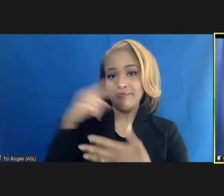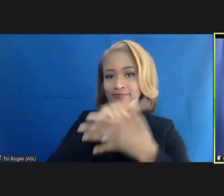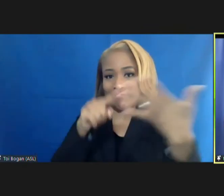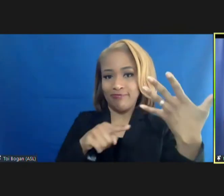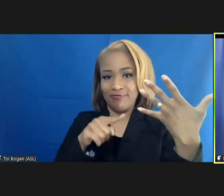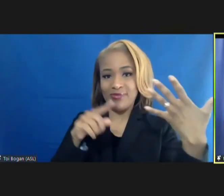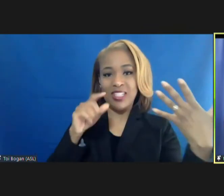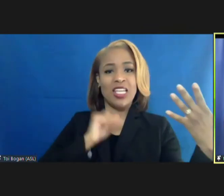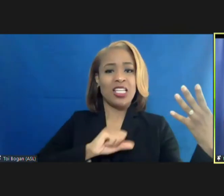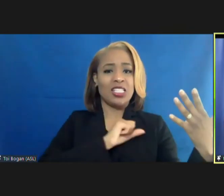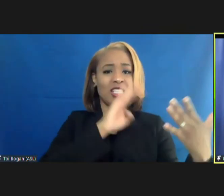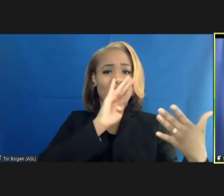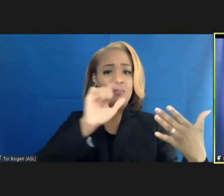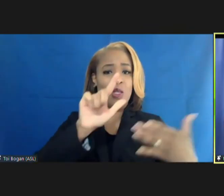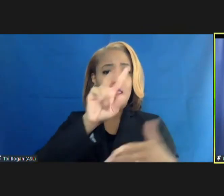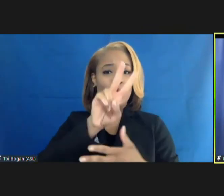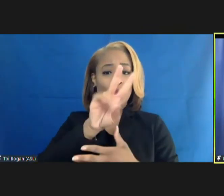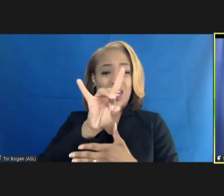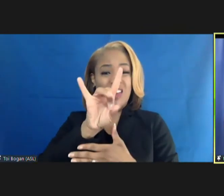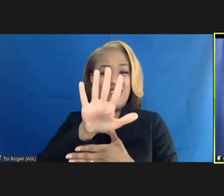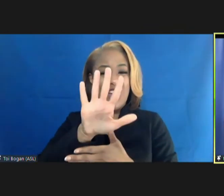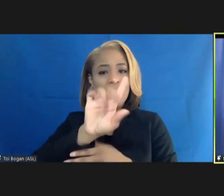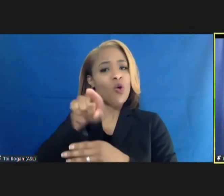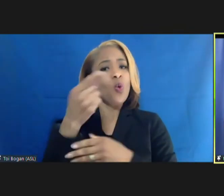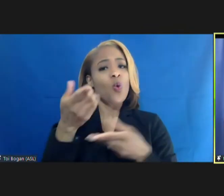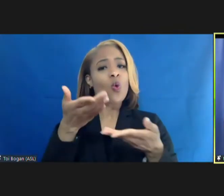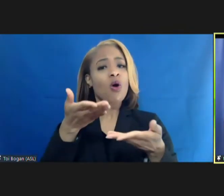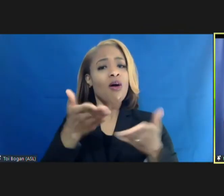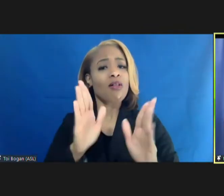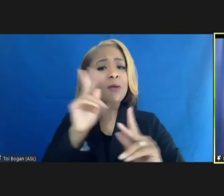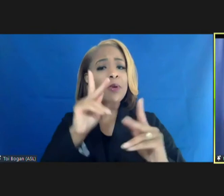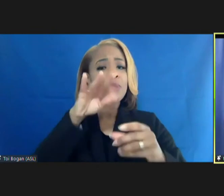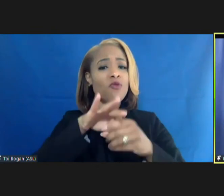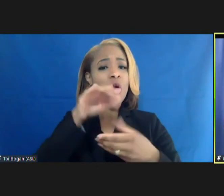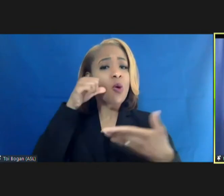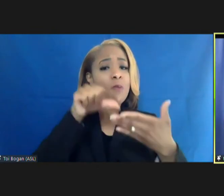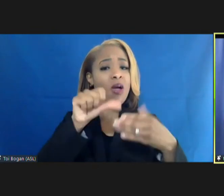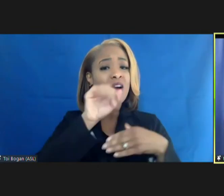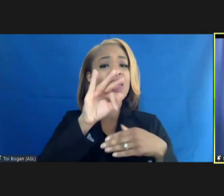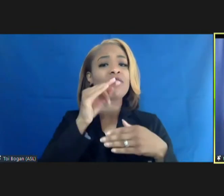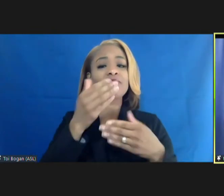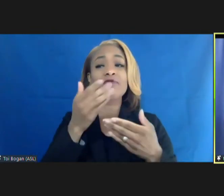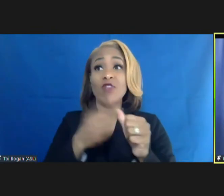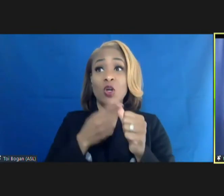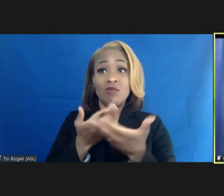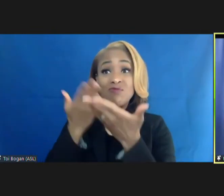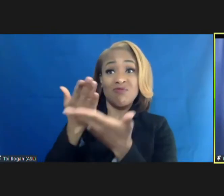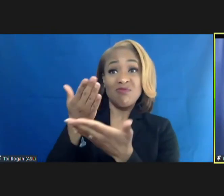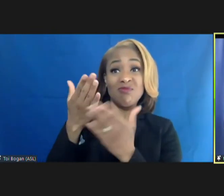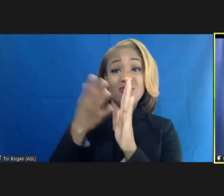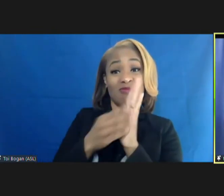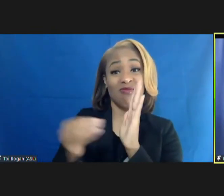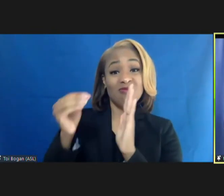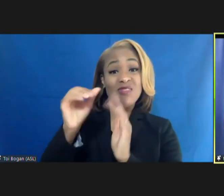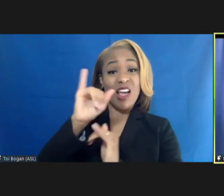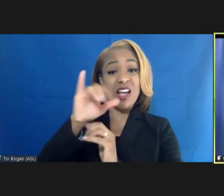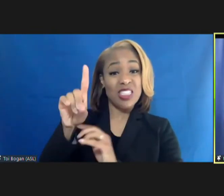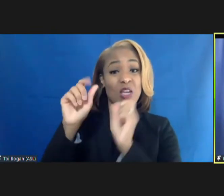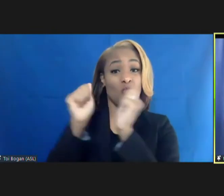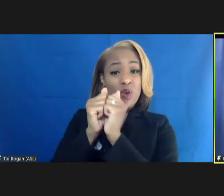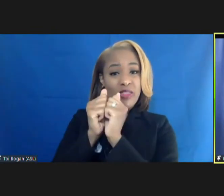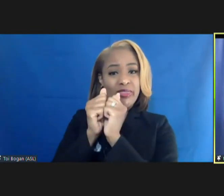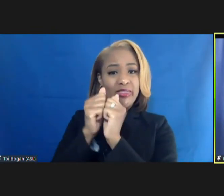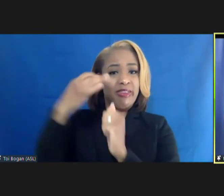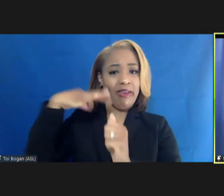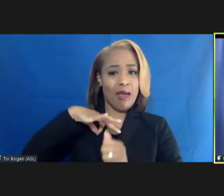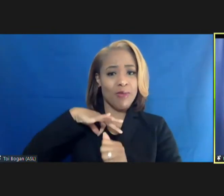Bill 285 only allows people to vote by mail if they submit a photocopy of their ID with their application, meaning only